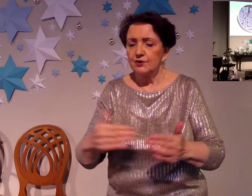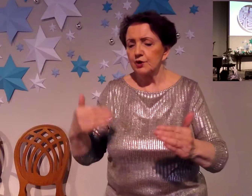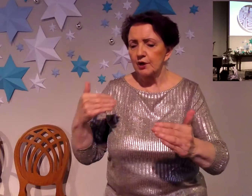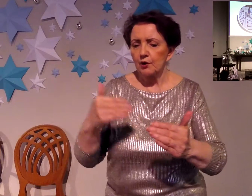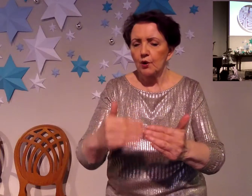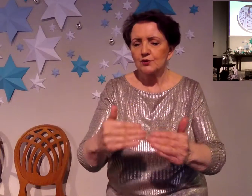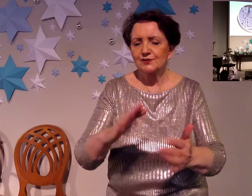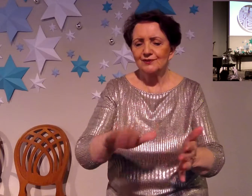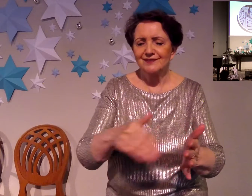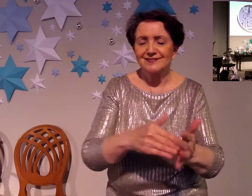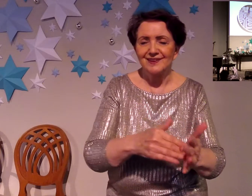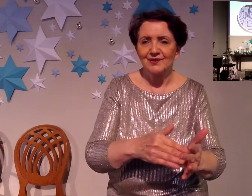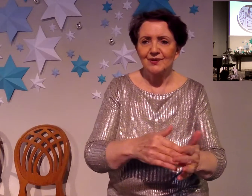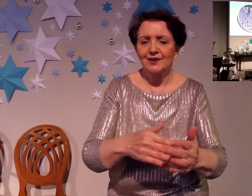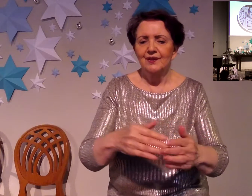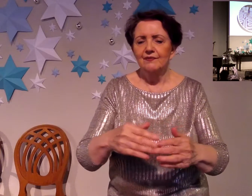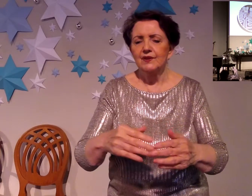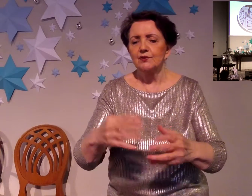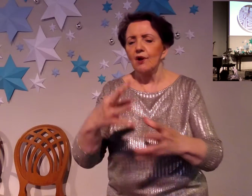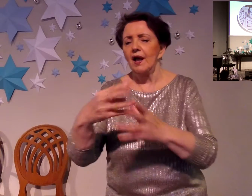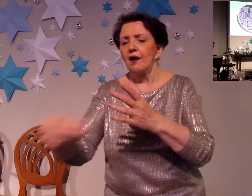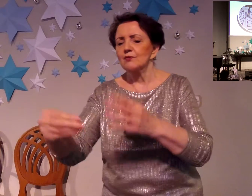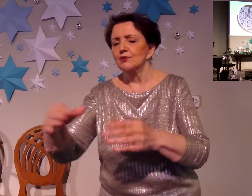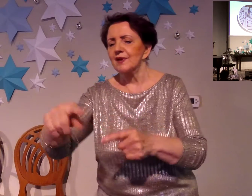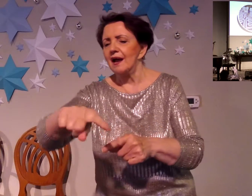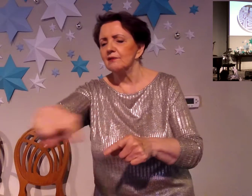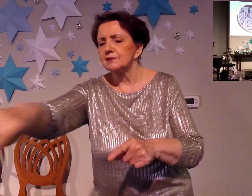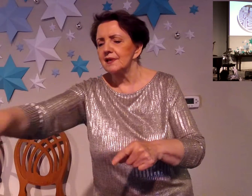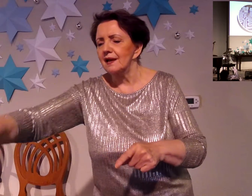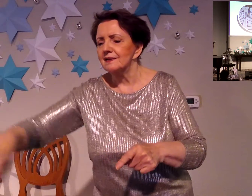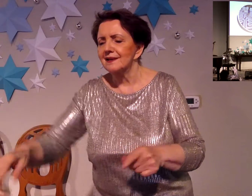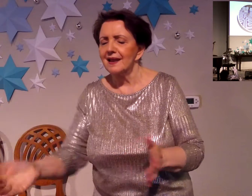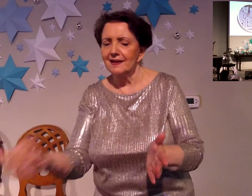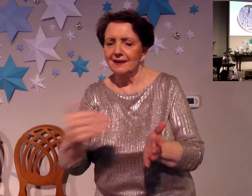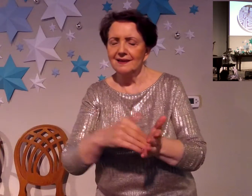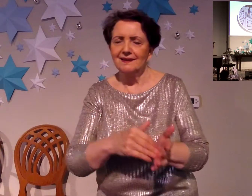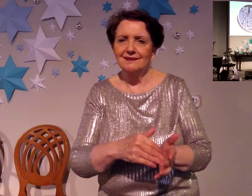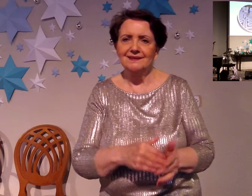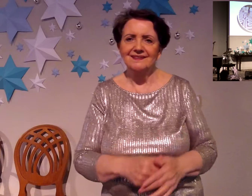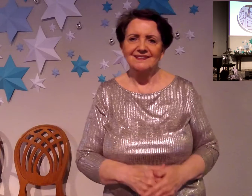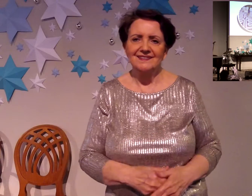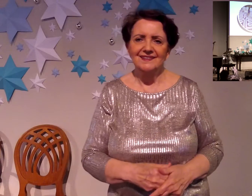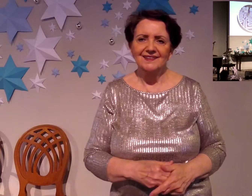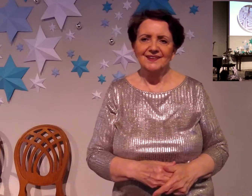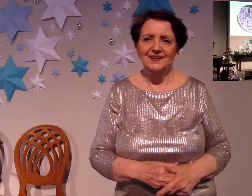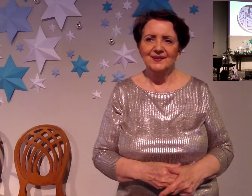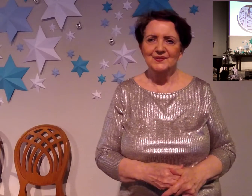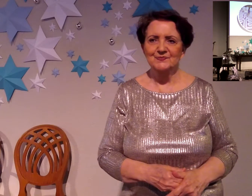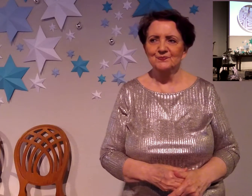and then you're like way out here on the end. You're like, what is going on?